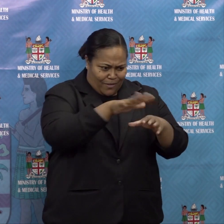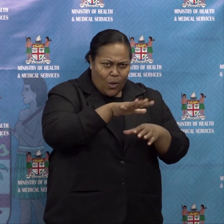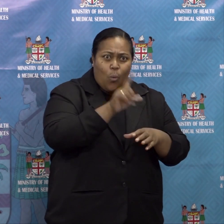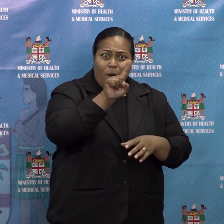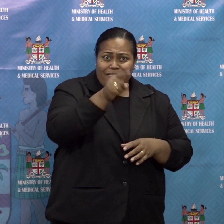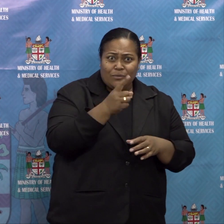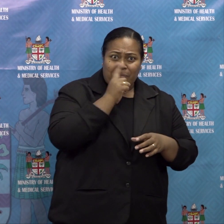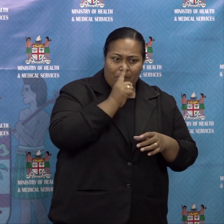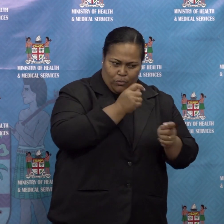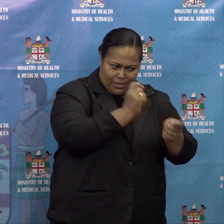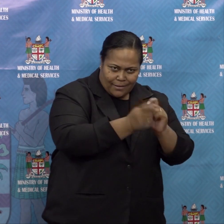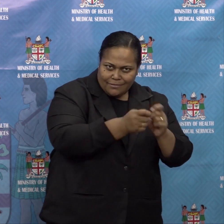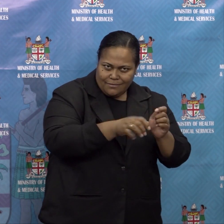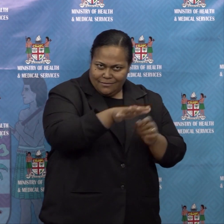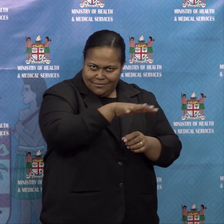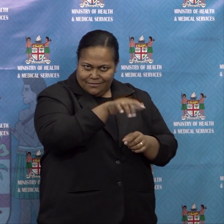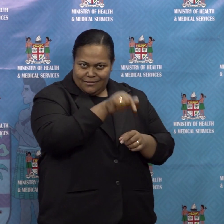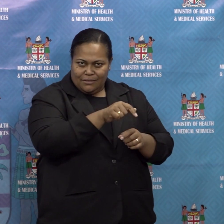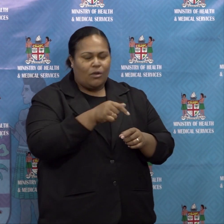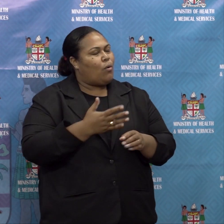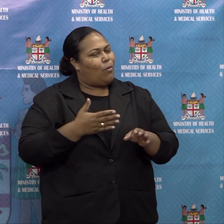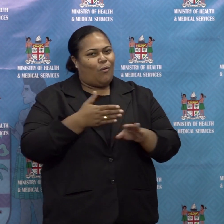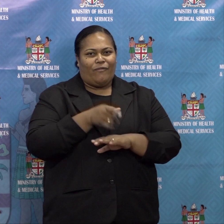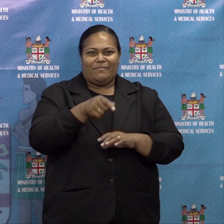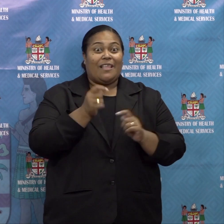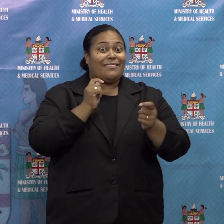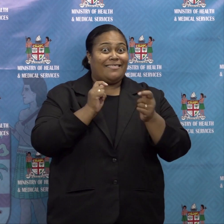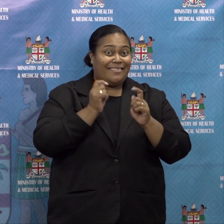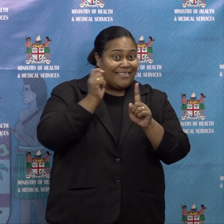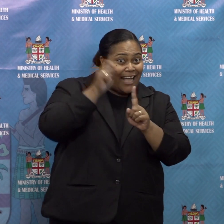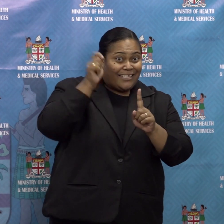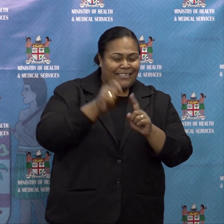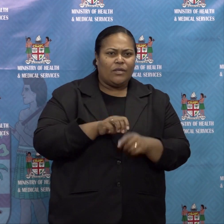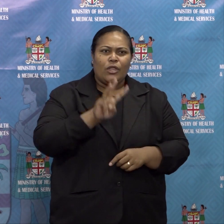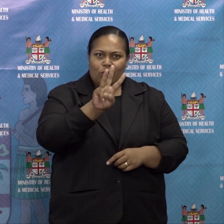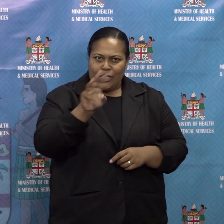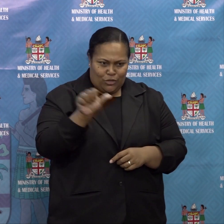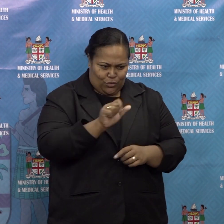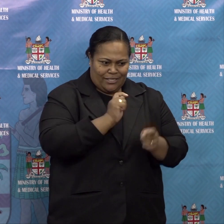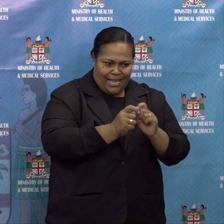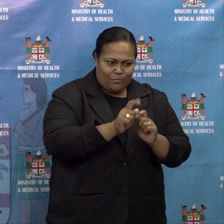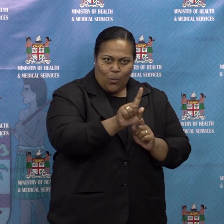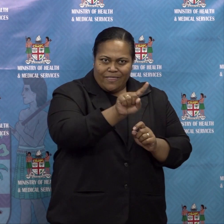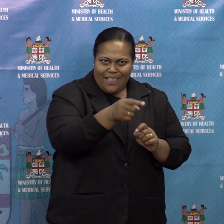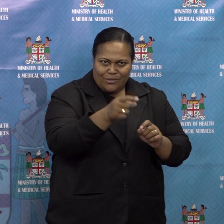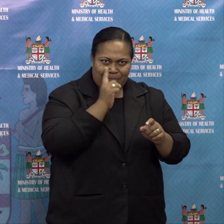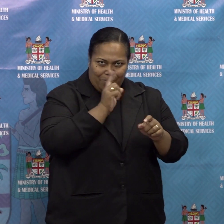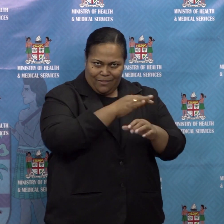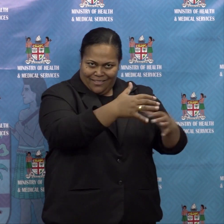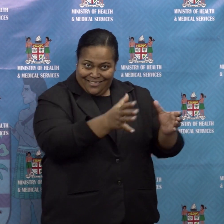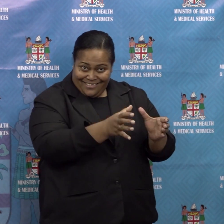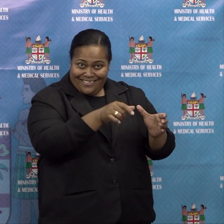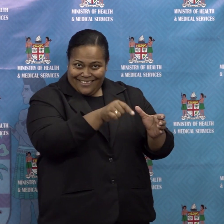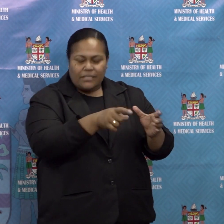Division. This is above our target, which is 3 tests per 1,000 population. This is a level